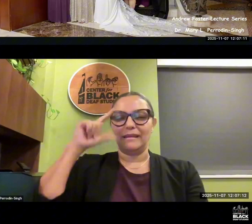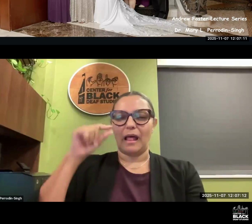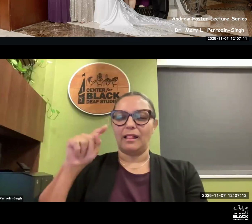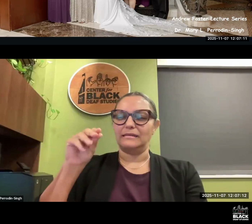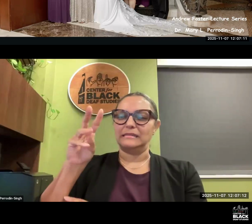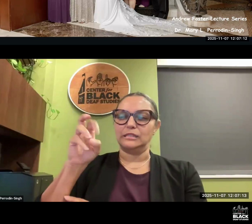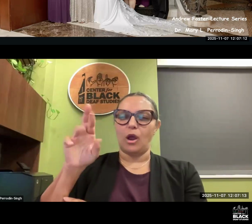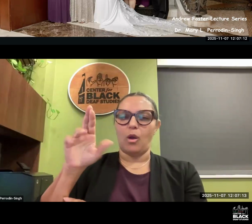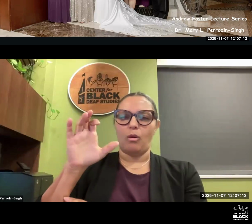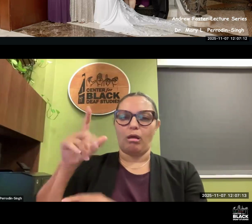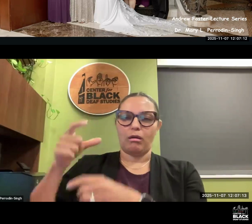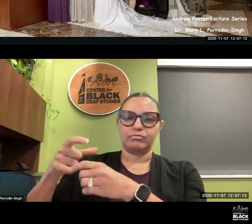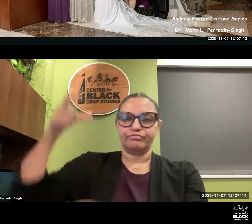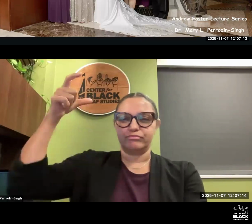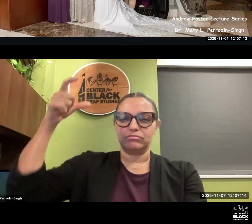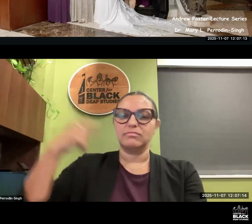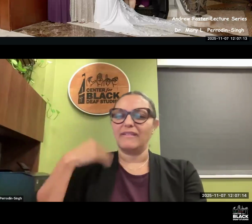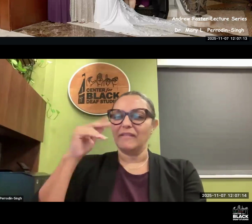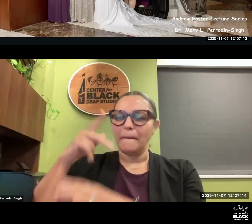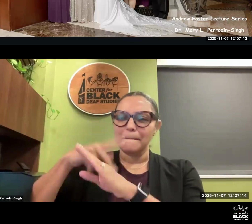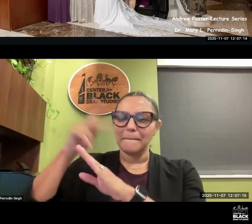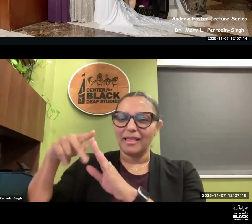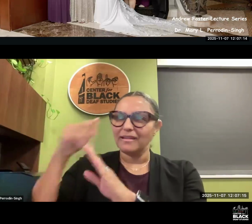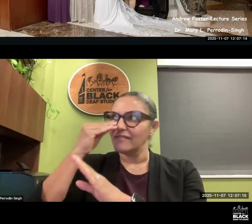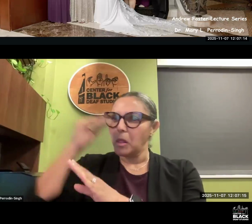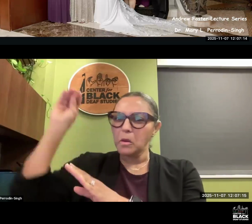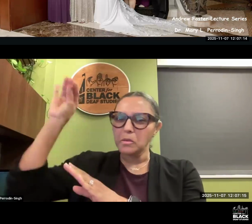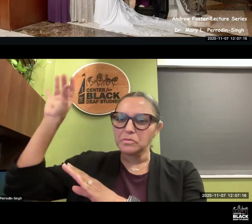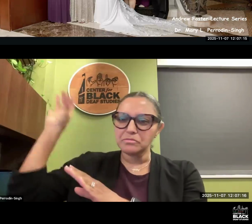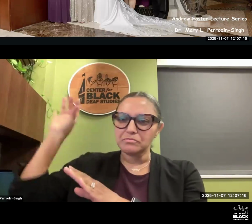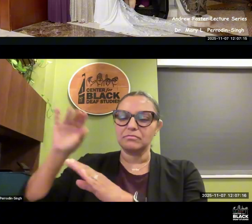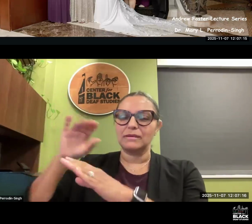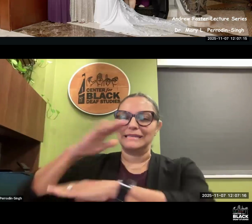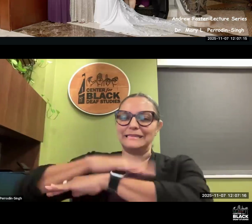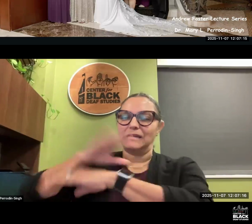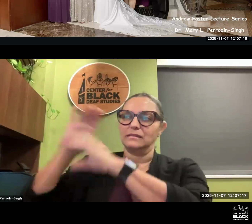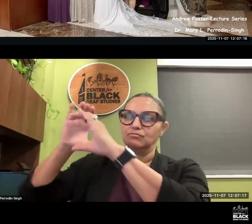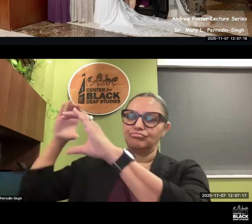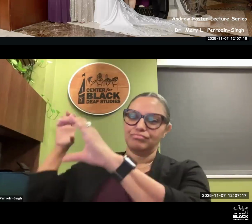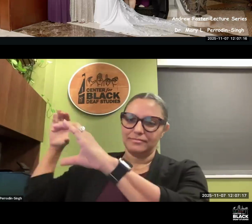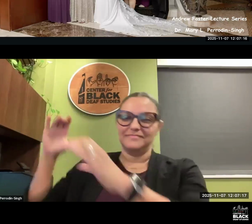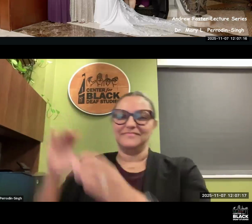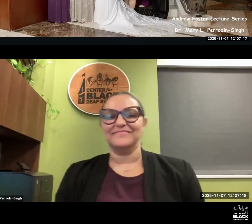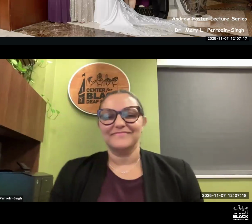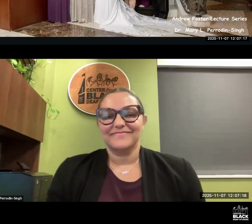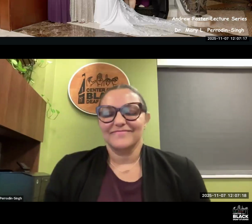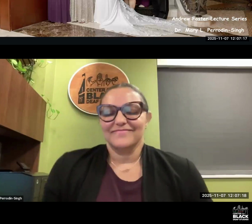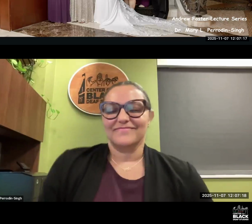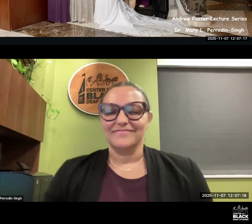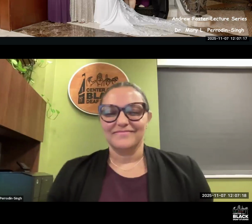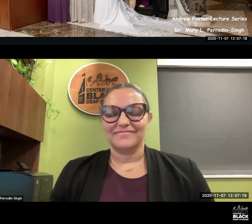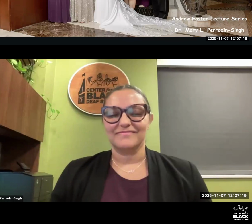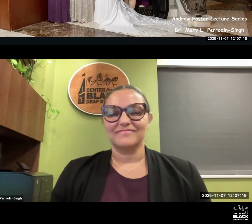Studies plaque with the Gallaudet tower clock positioned on it. Have some plants behind me as